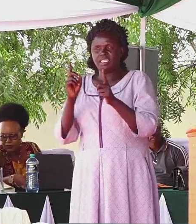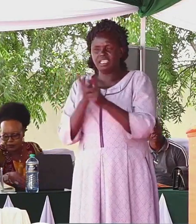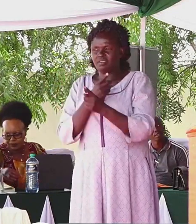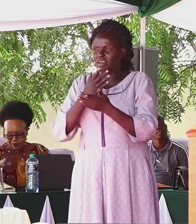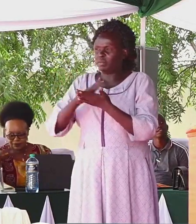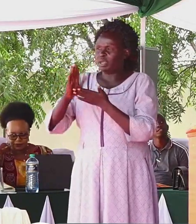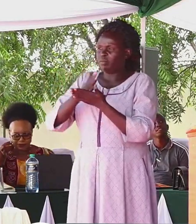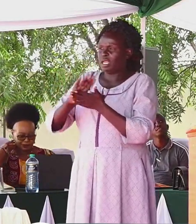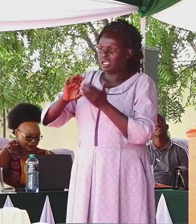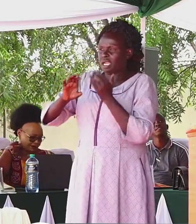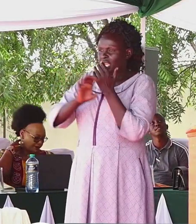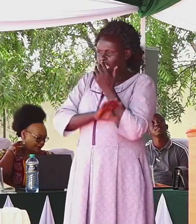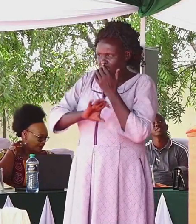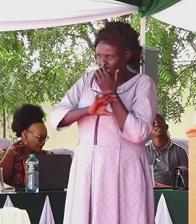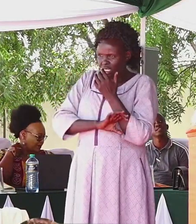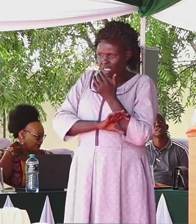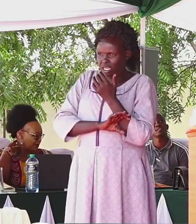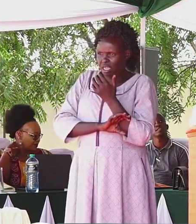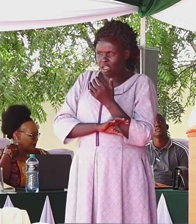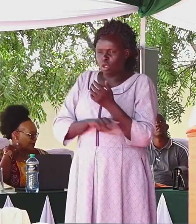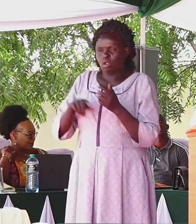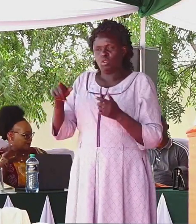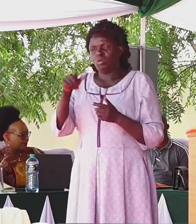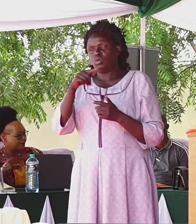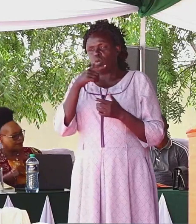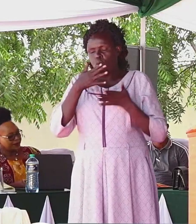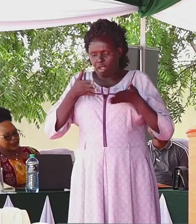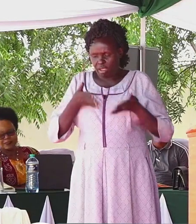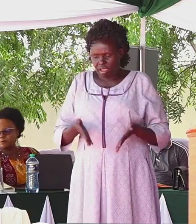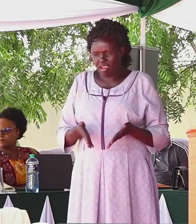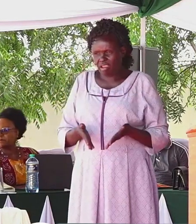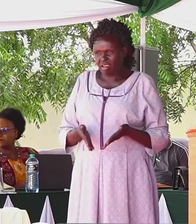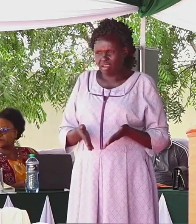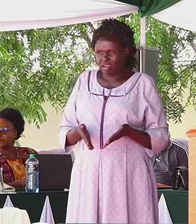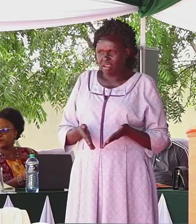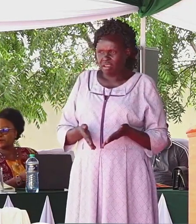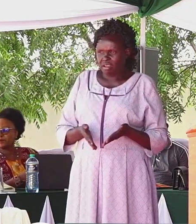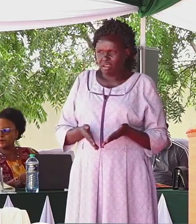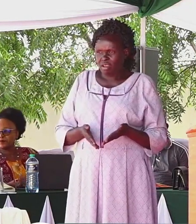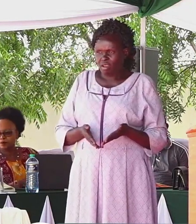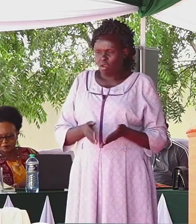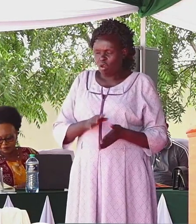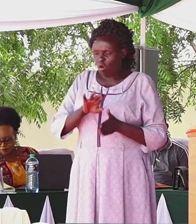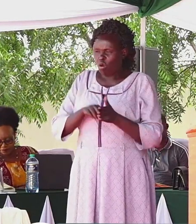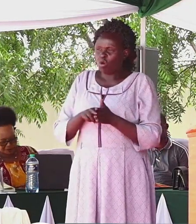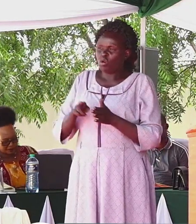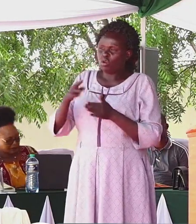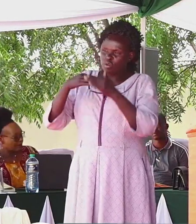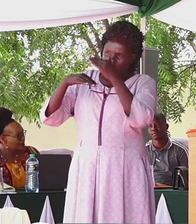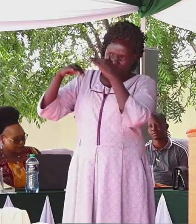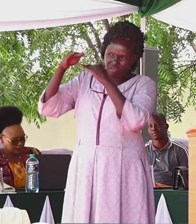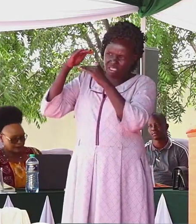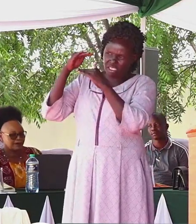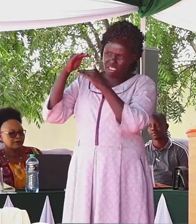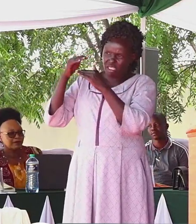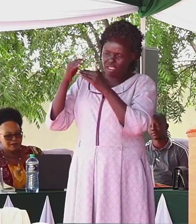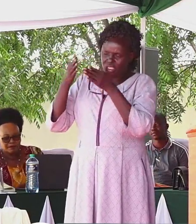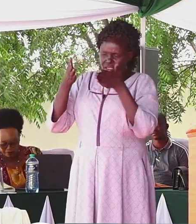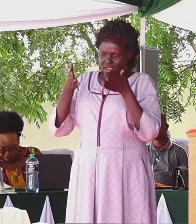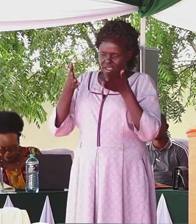country, and even those who are invited. All universities presented